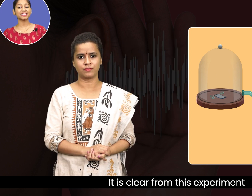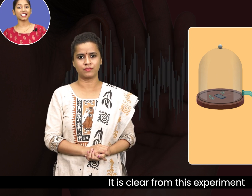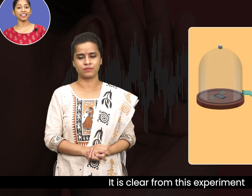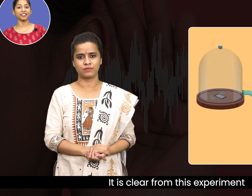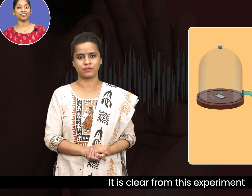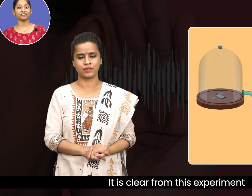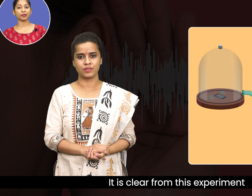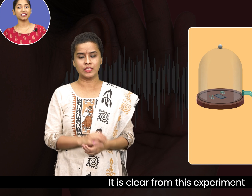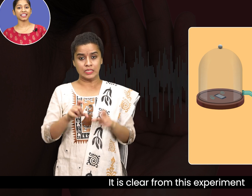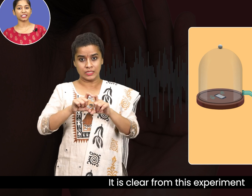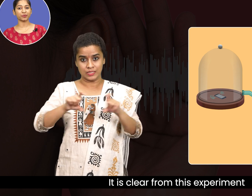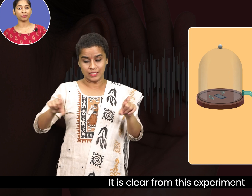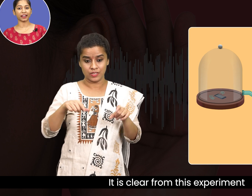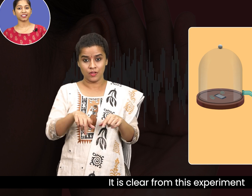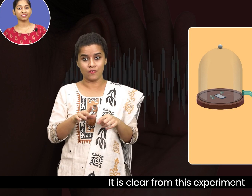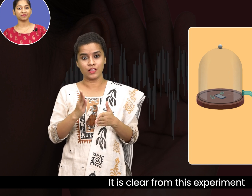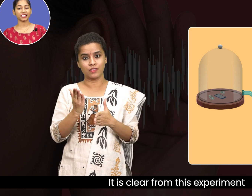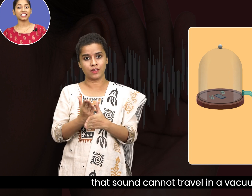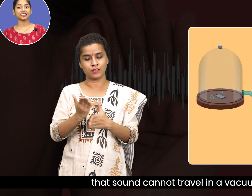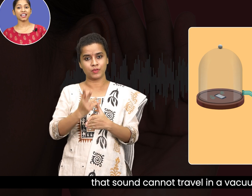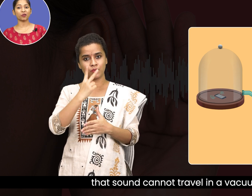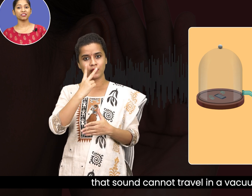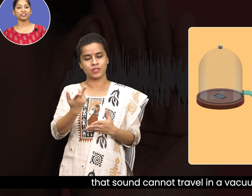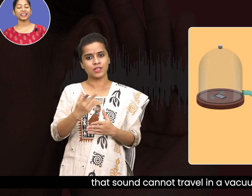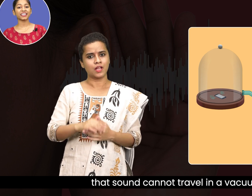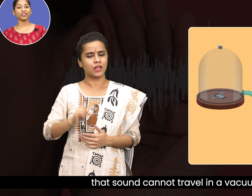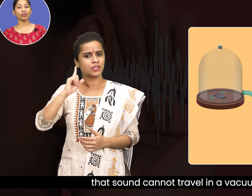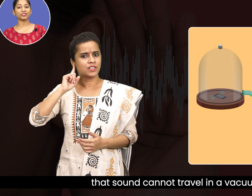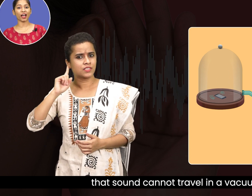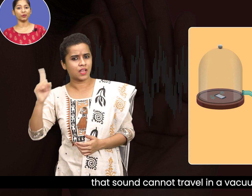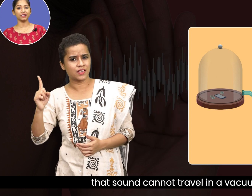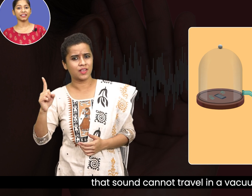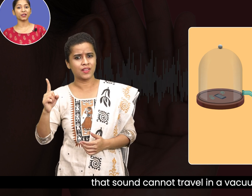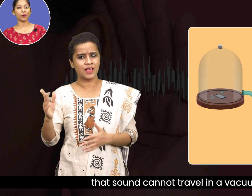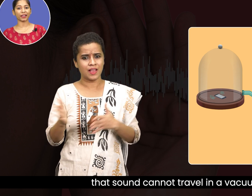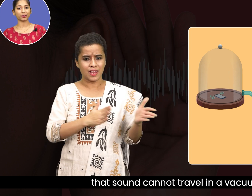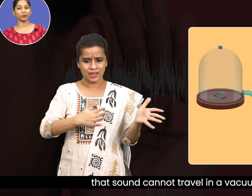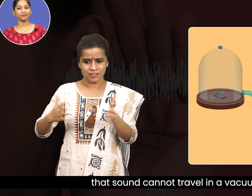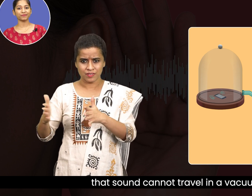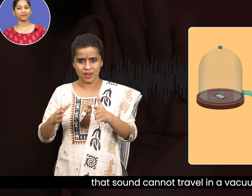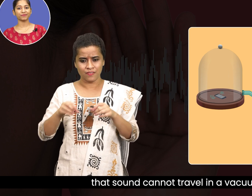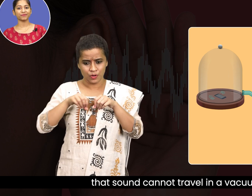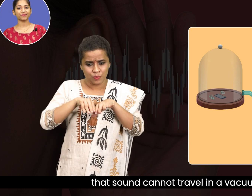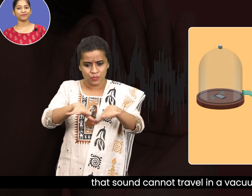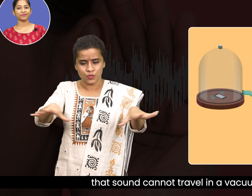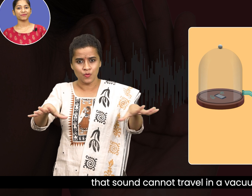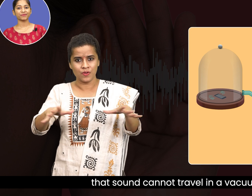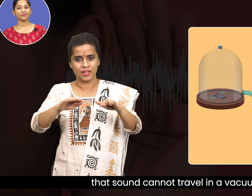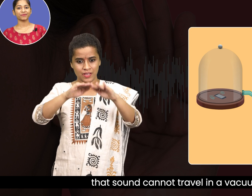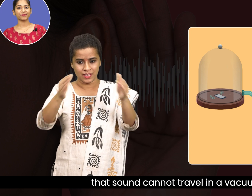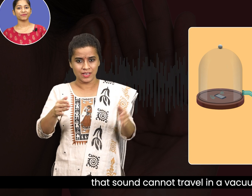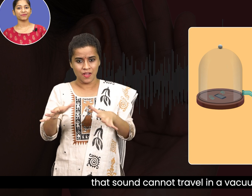It is clear from this experiment that sound cannot travel in a vacuum